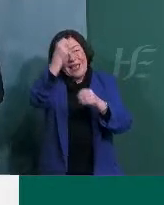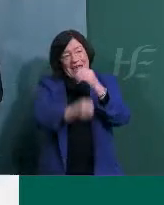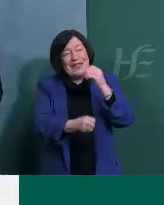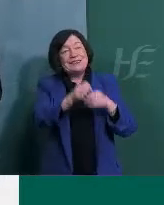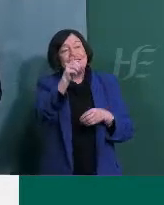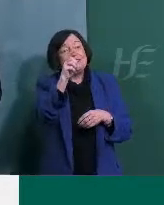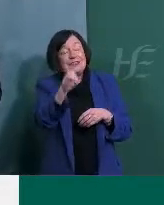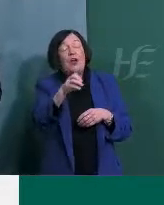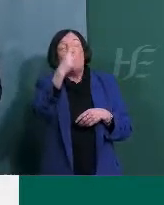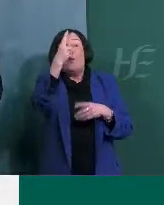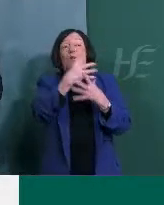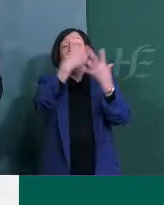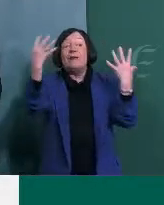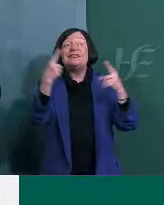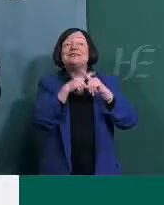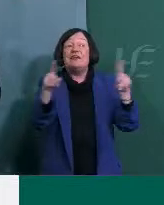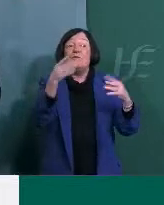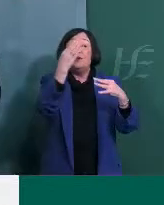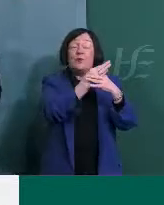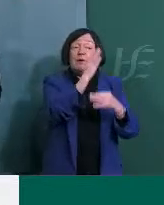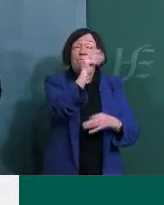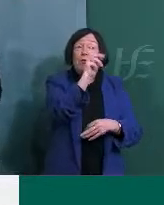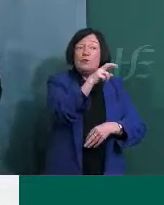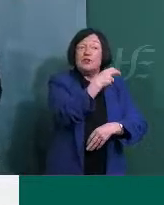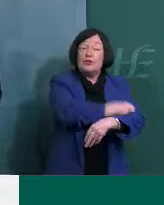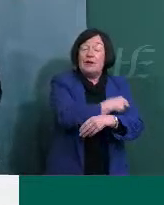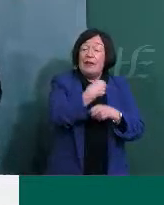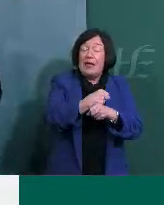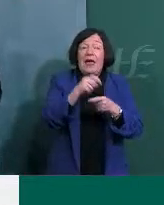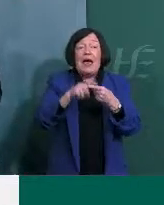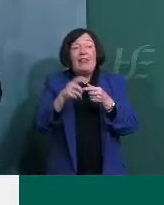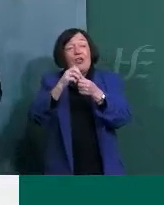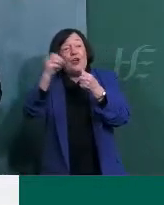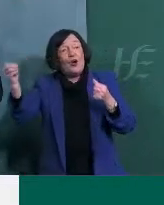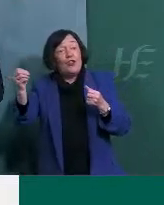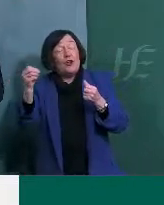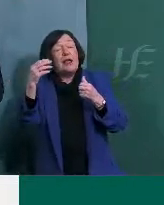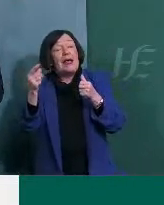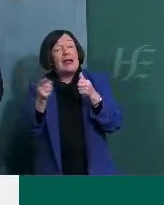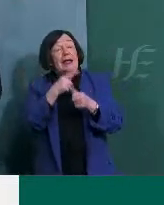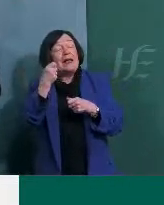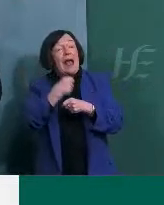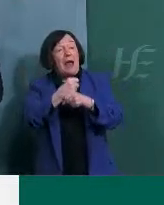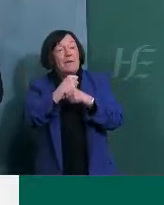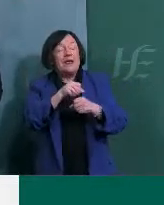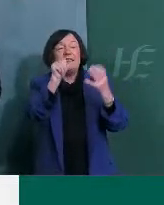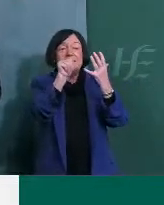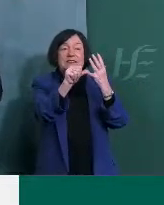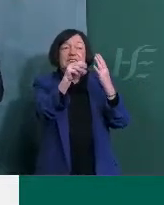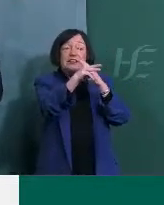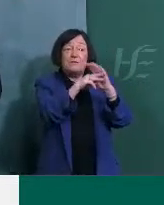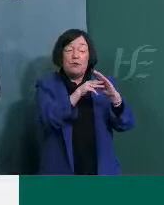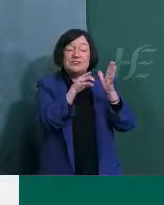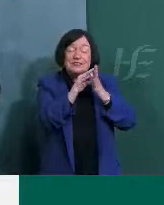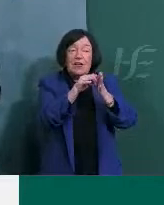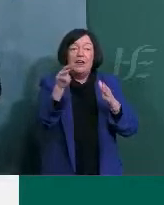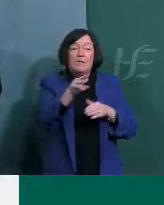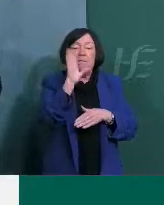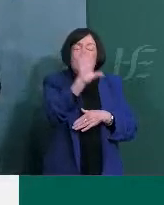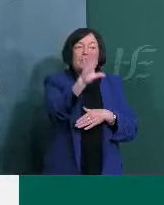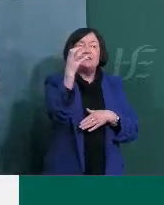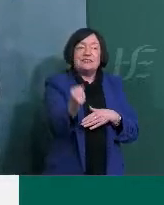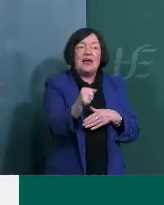December. One important difference between the booster campaign and the initial primary campaign is that 6-month guidance. People must have